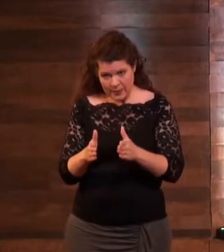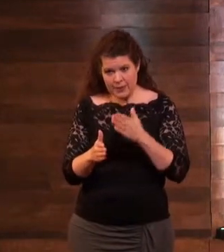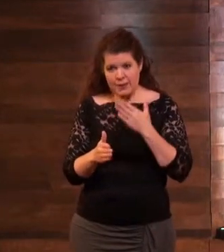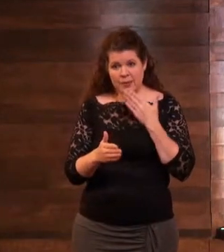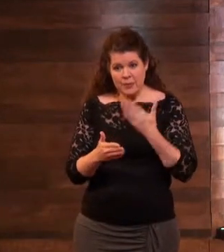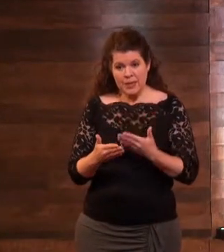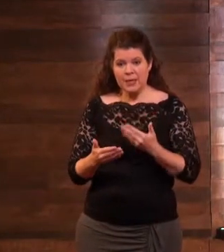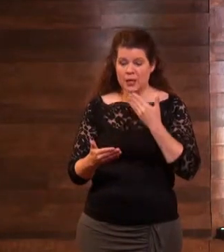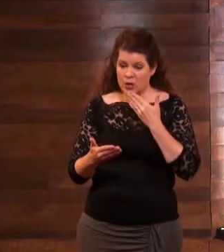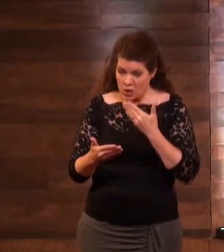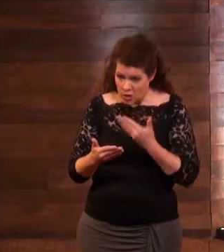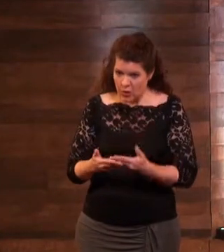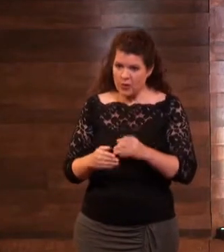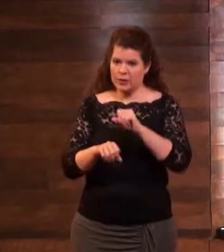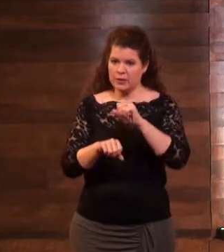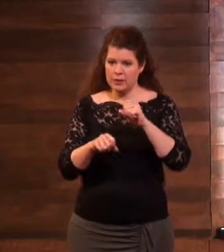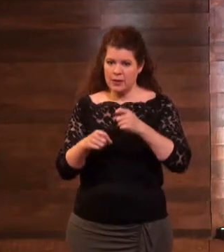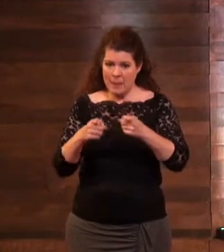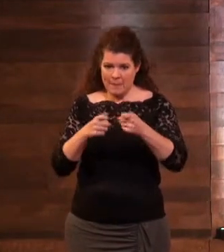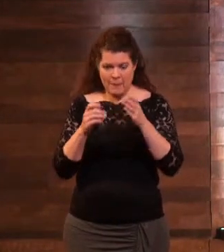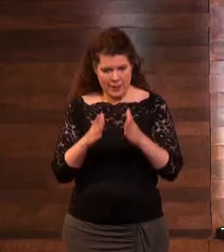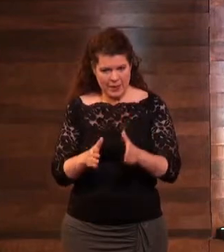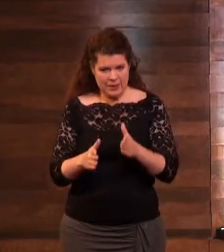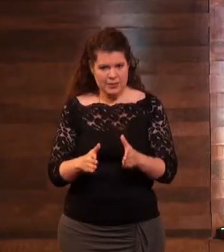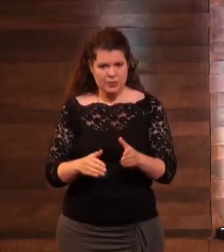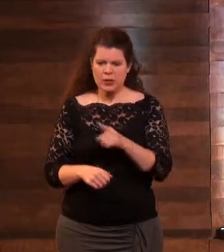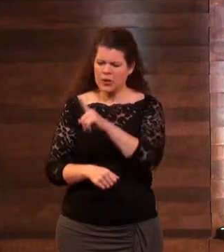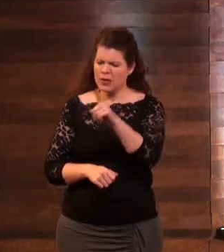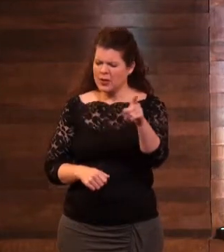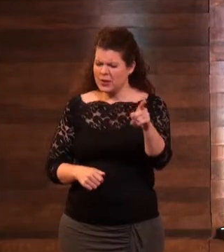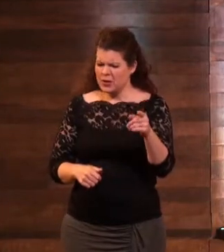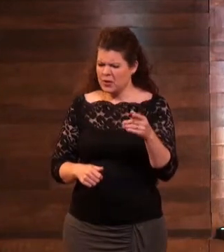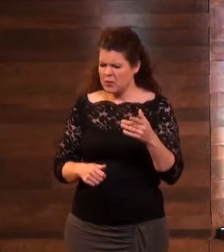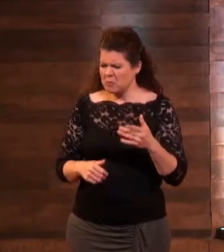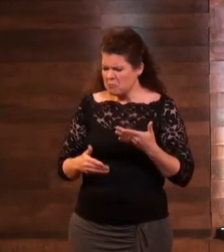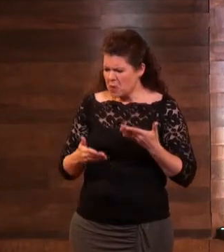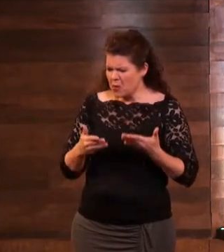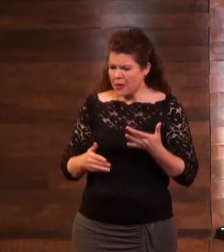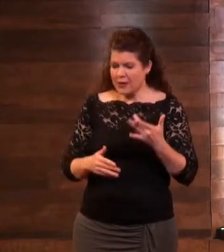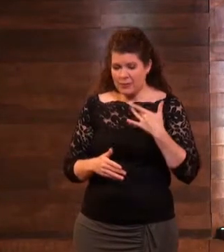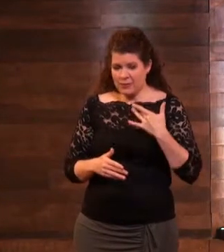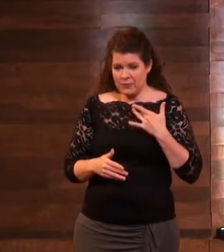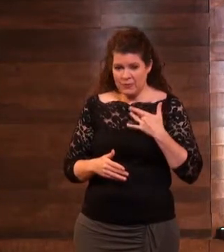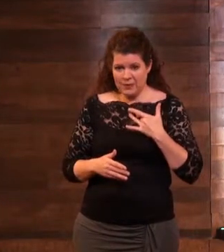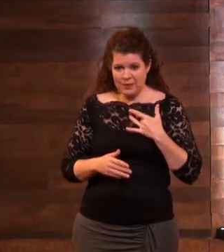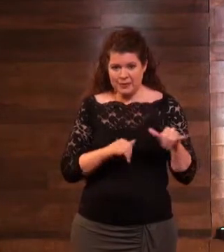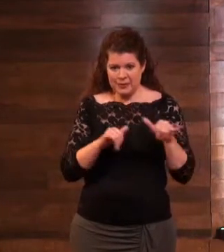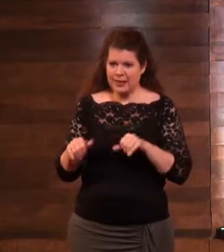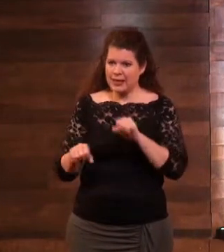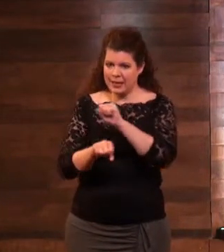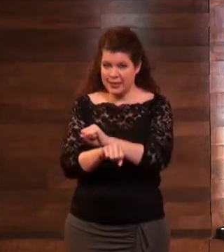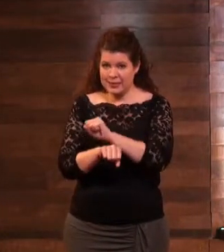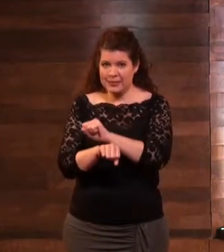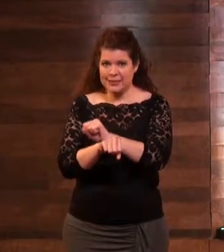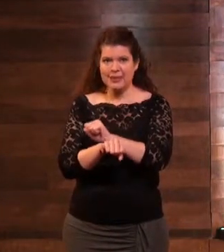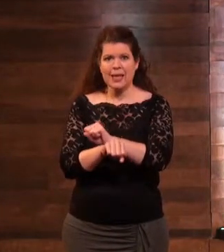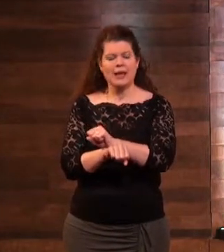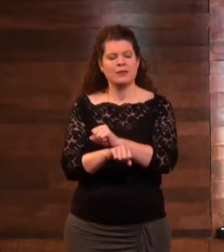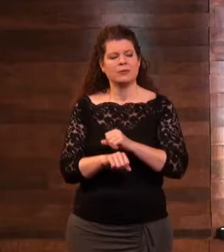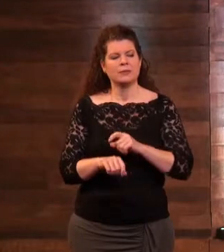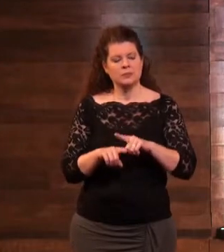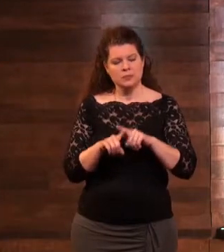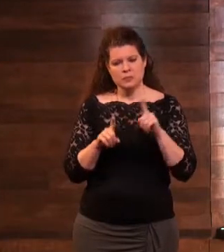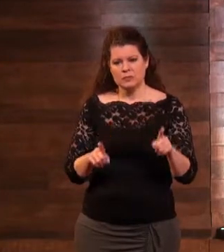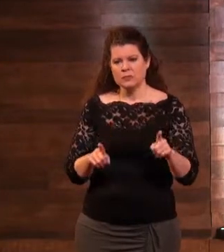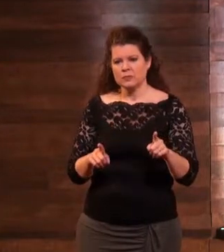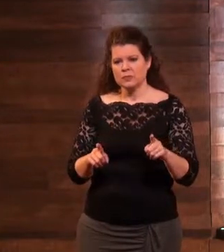feel like you're a slave. Your boss may treat you like you're a slave. But Louis Giglio observed this. He says, it may be that you work